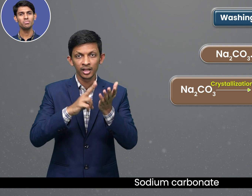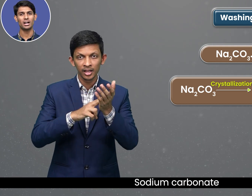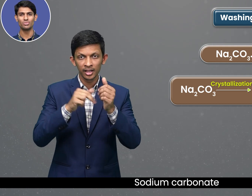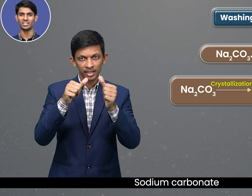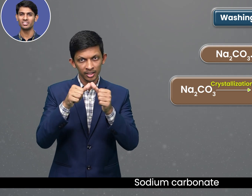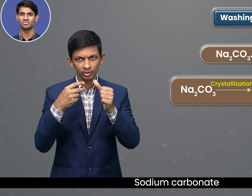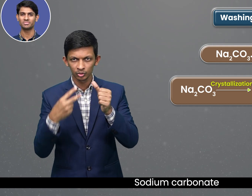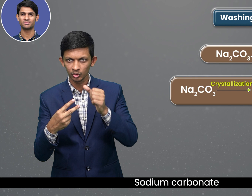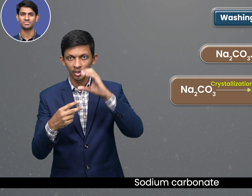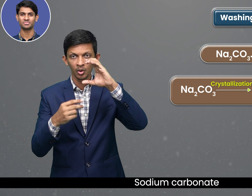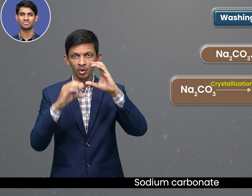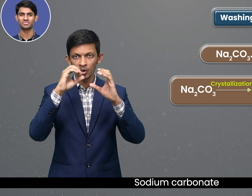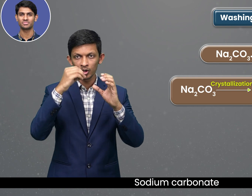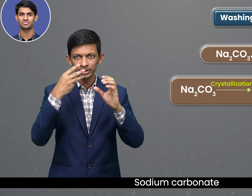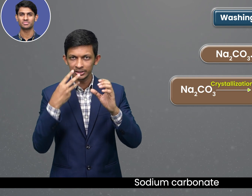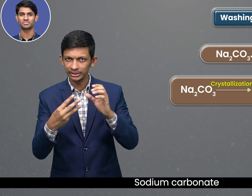Sodium carbonate